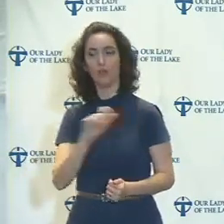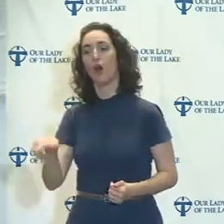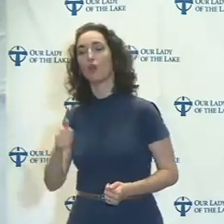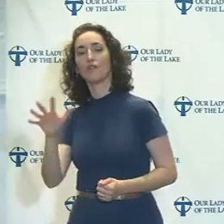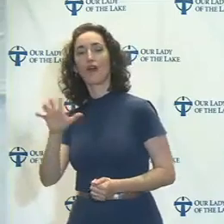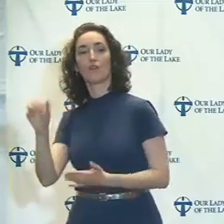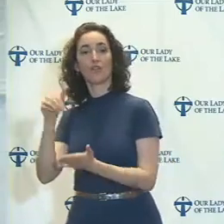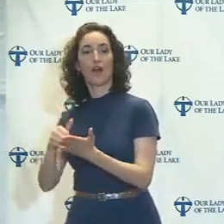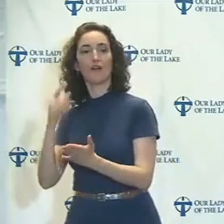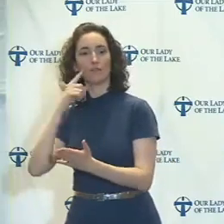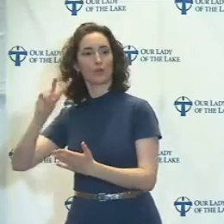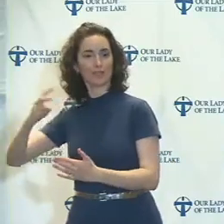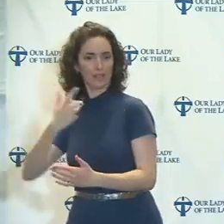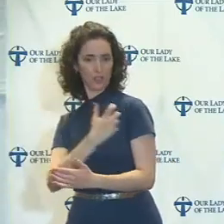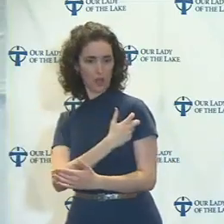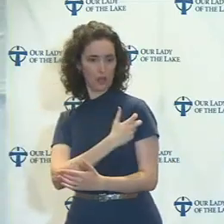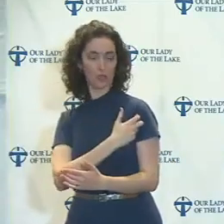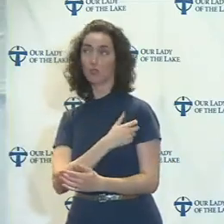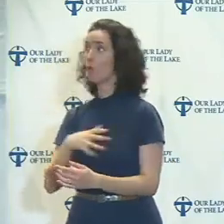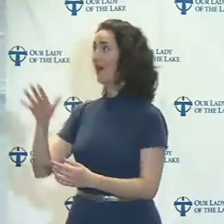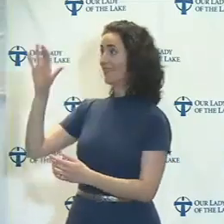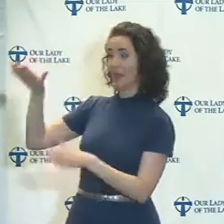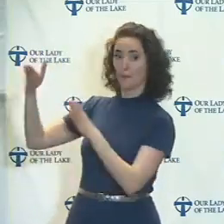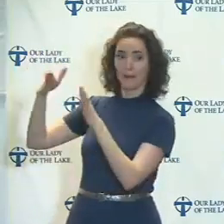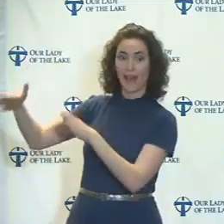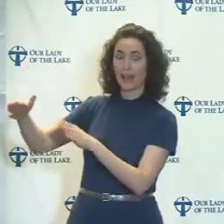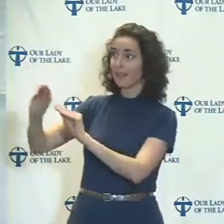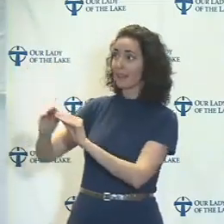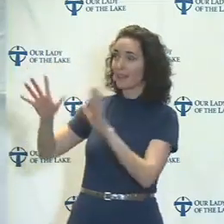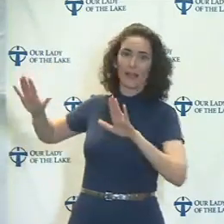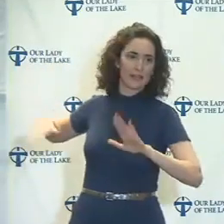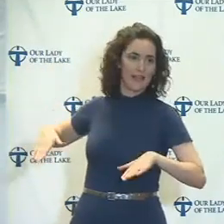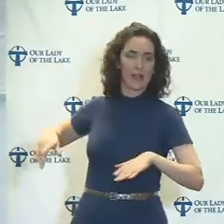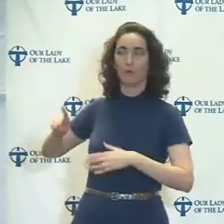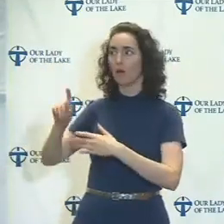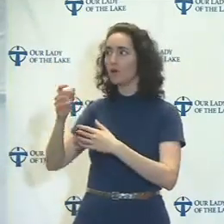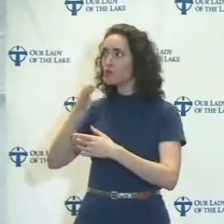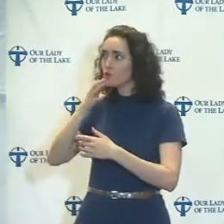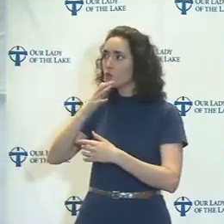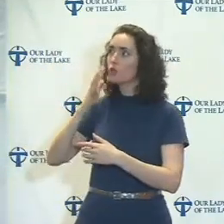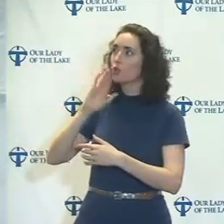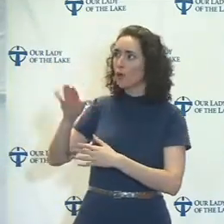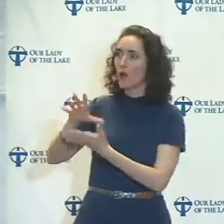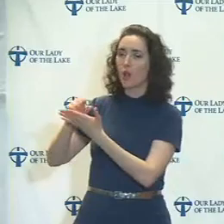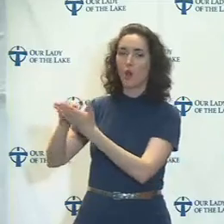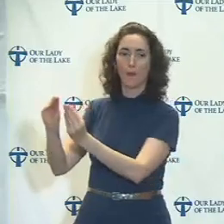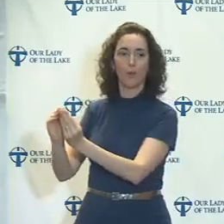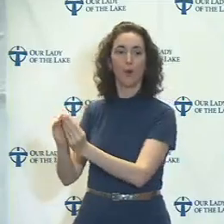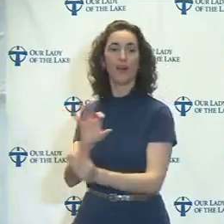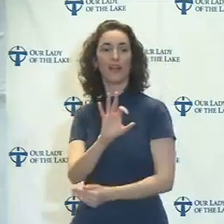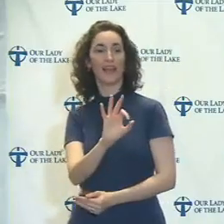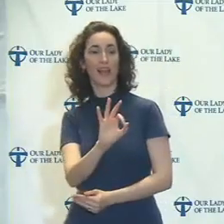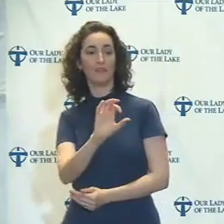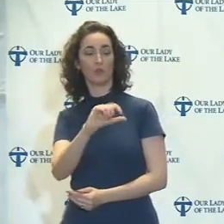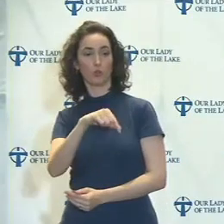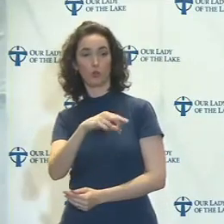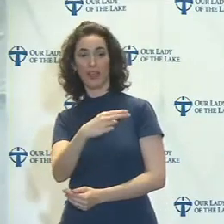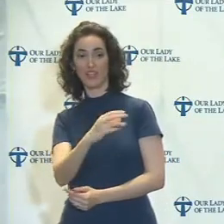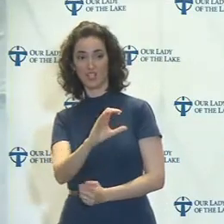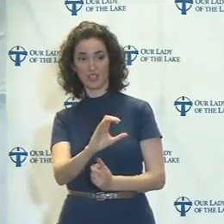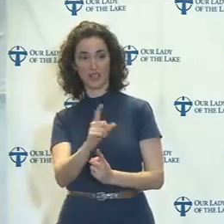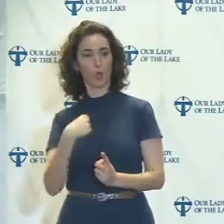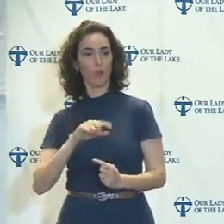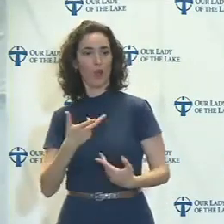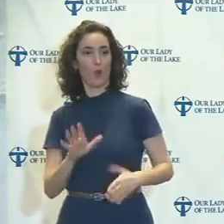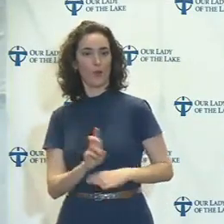days, we hope to gain better visibility because we're already using FQHCs as part of our overall effort. And so we